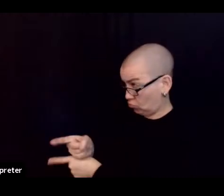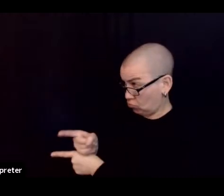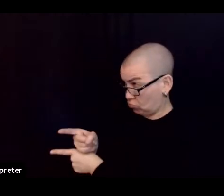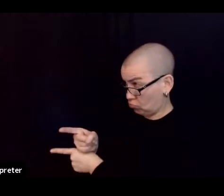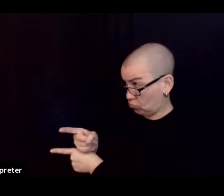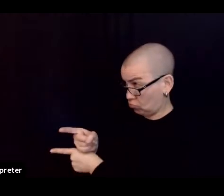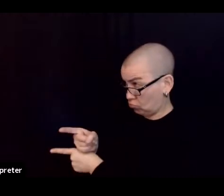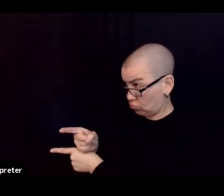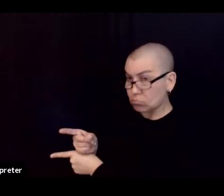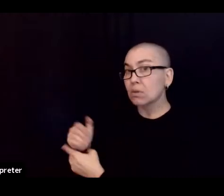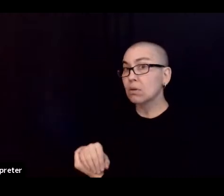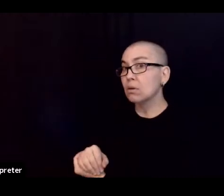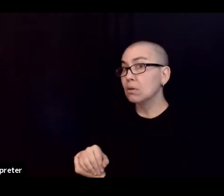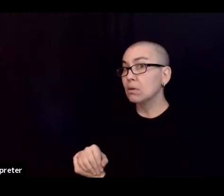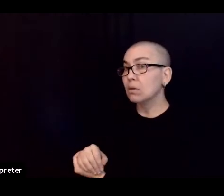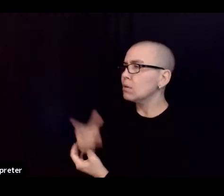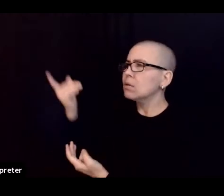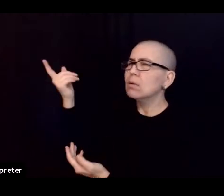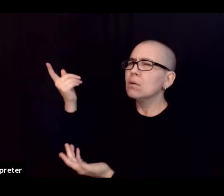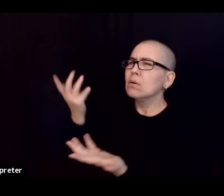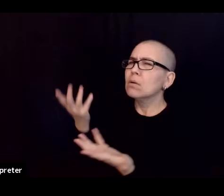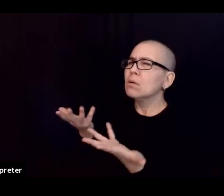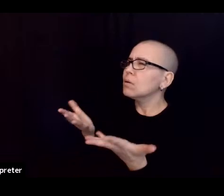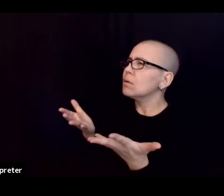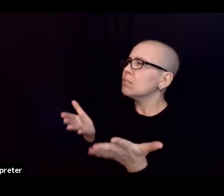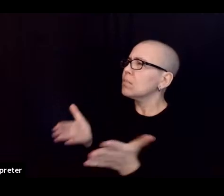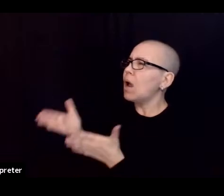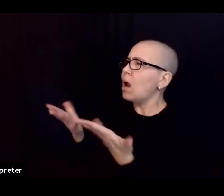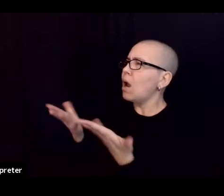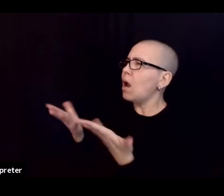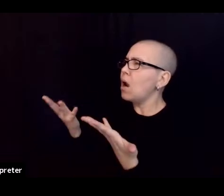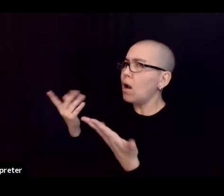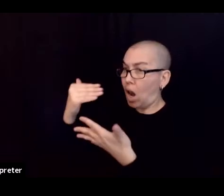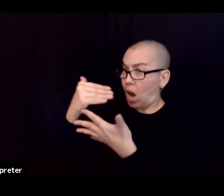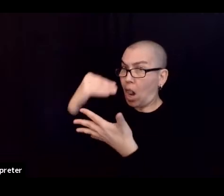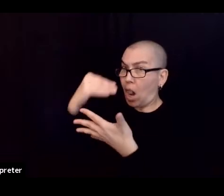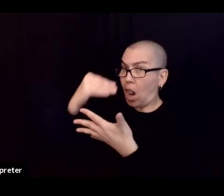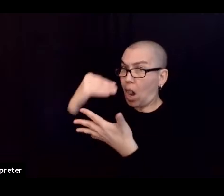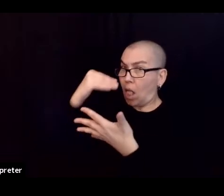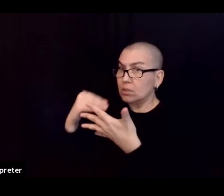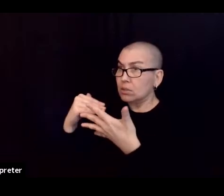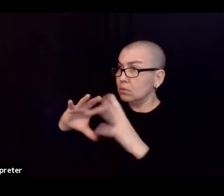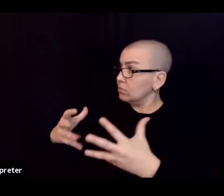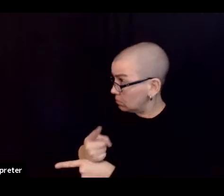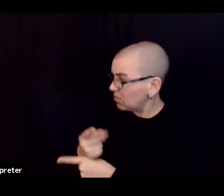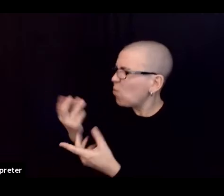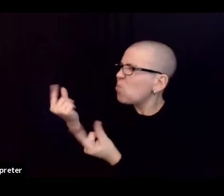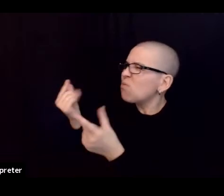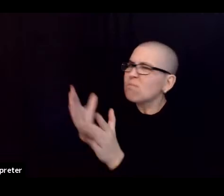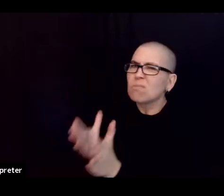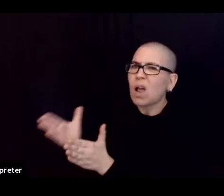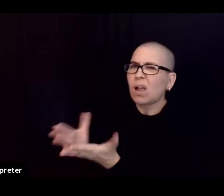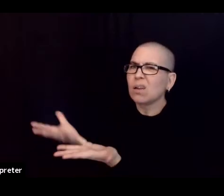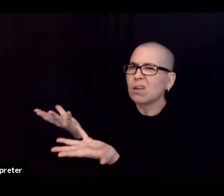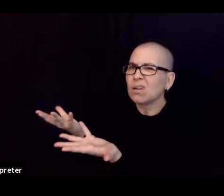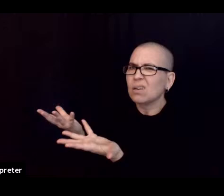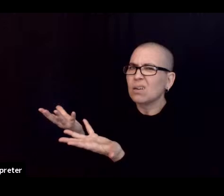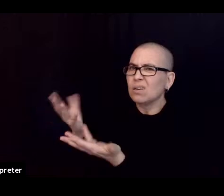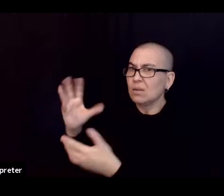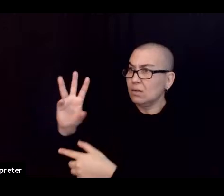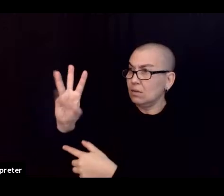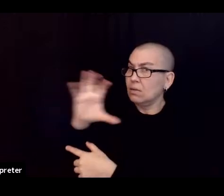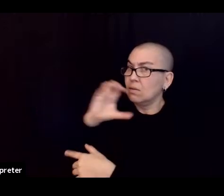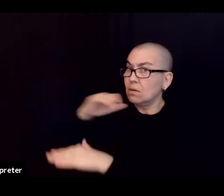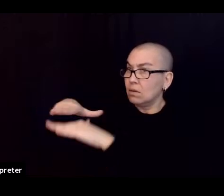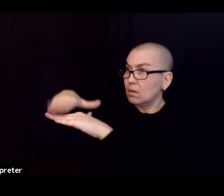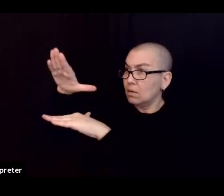group, like immediately? And I mean, when do you anticipate that happening? Well, yes, Catherine,